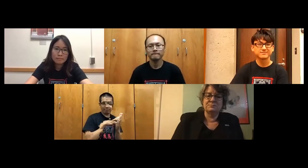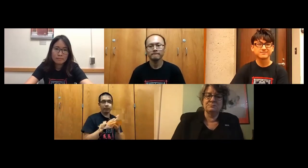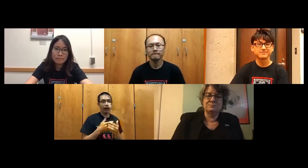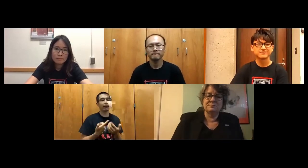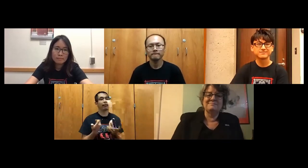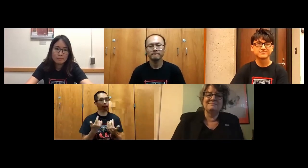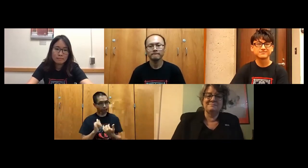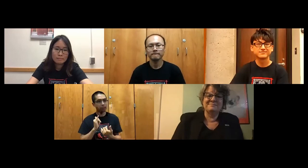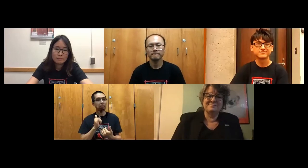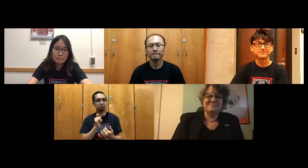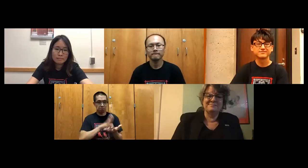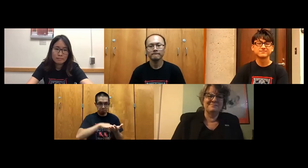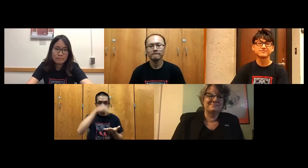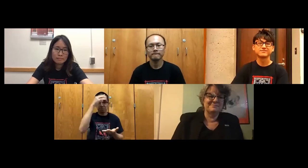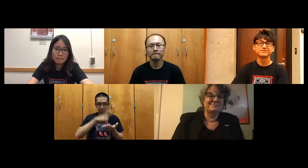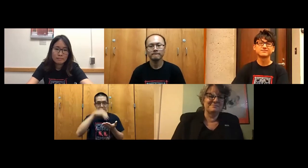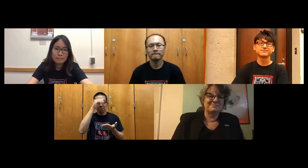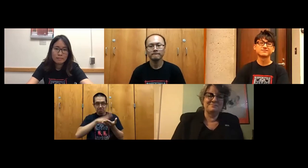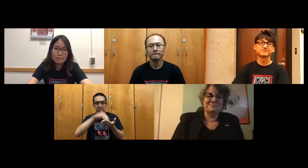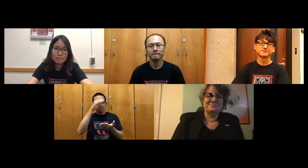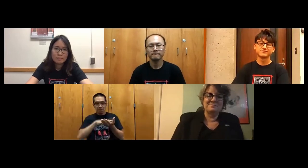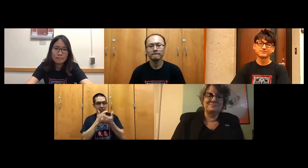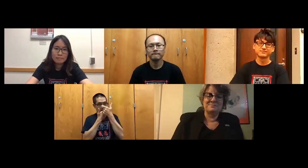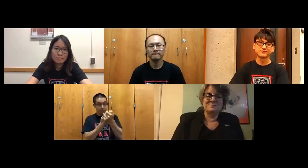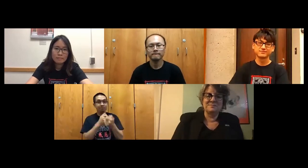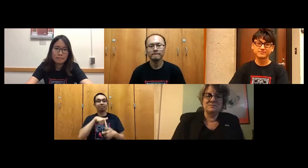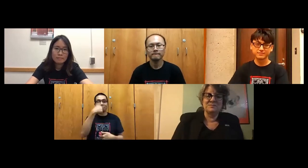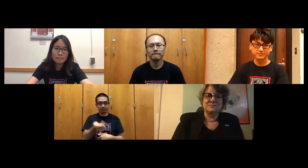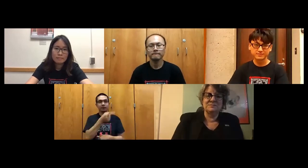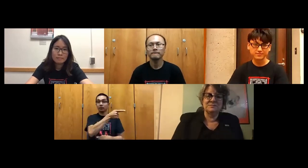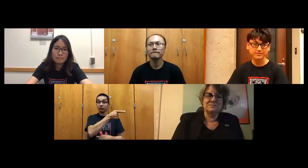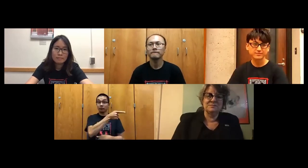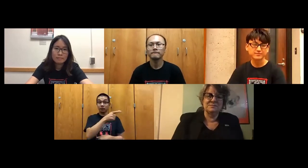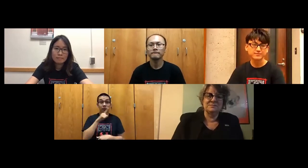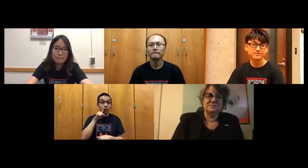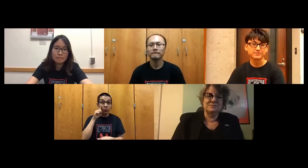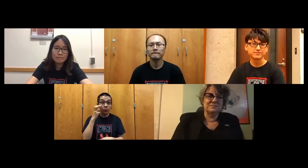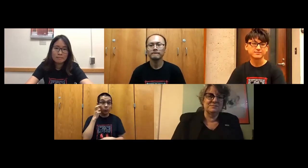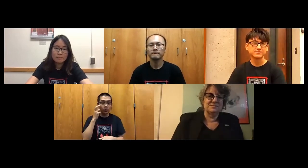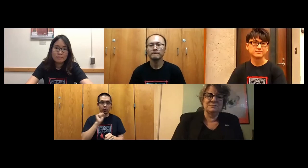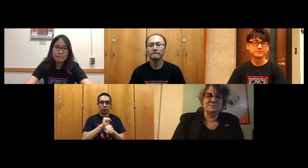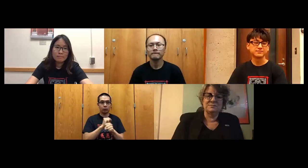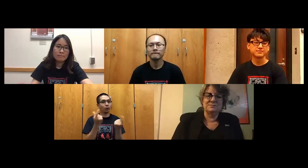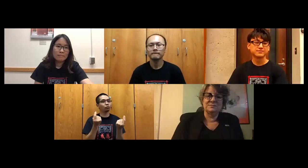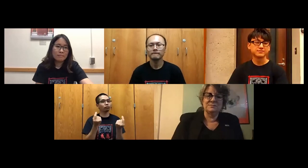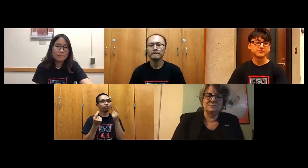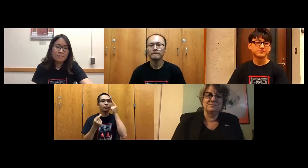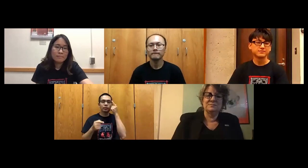is angry, you can scratch their back, giving them the cue that somebody's angry. I have learned so much in terms of working